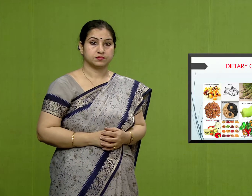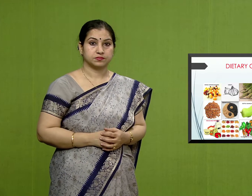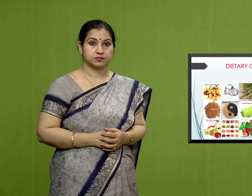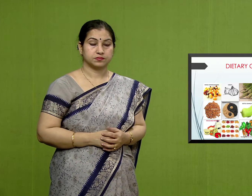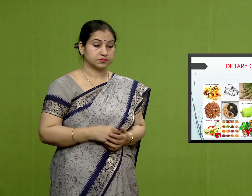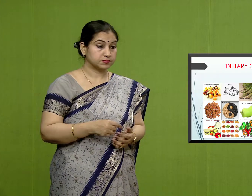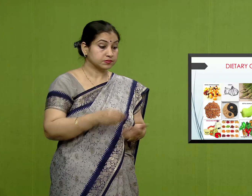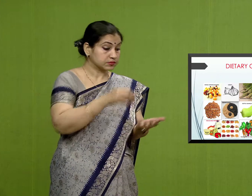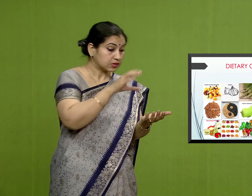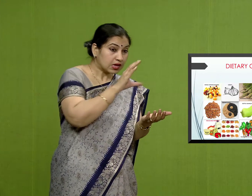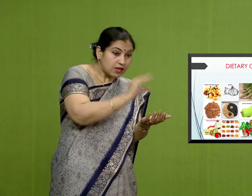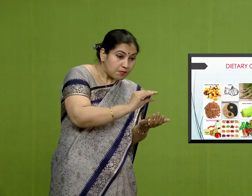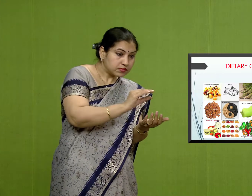appropriate amount.